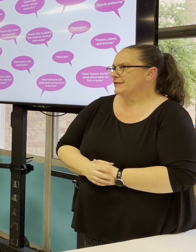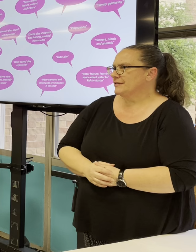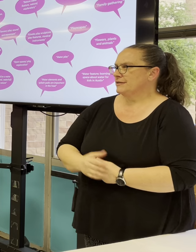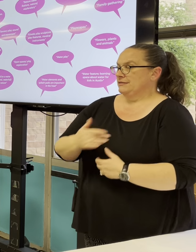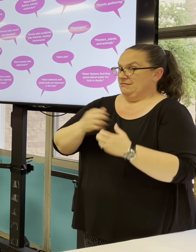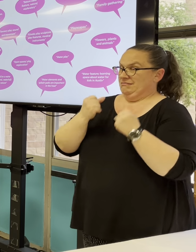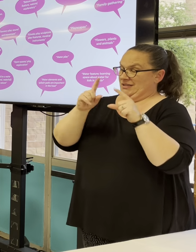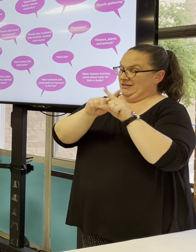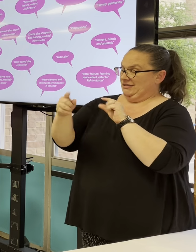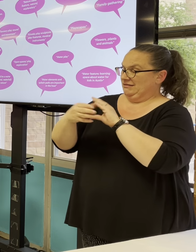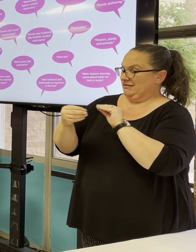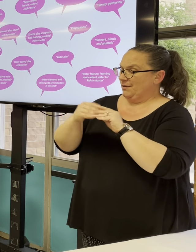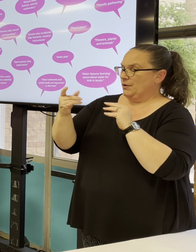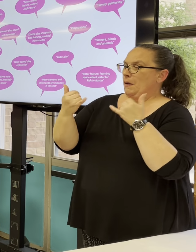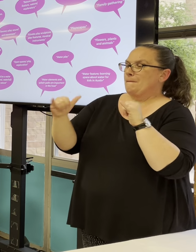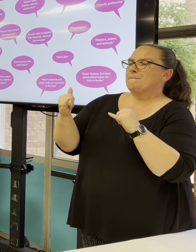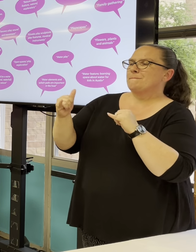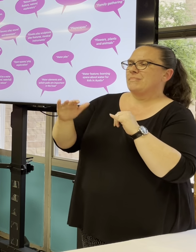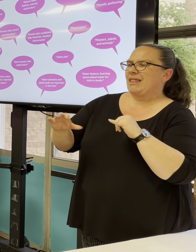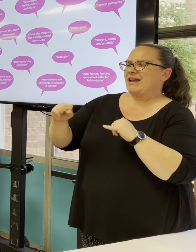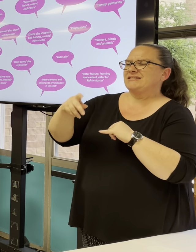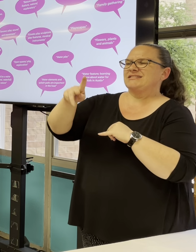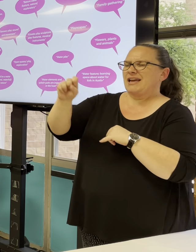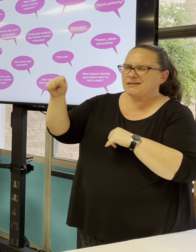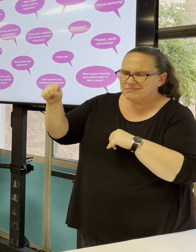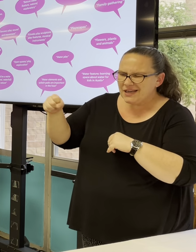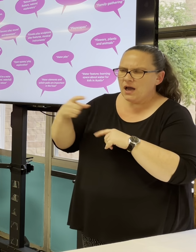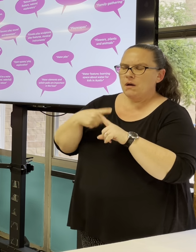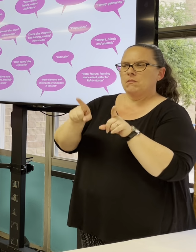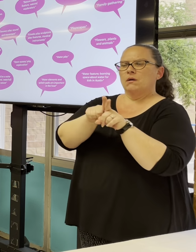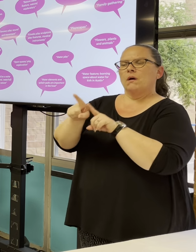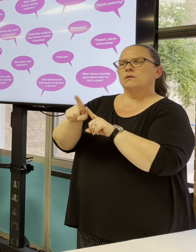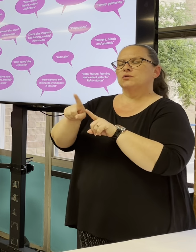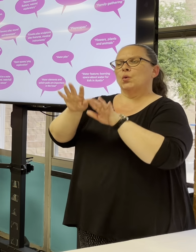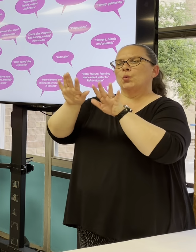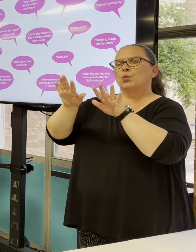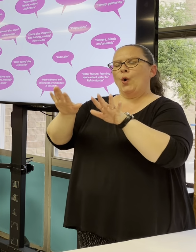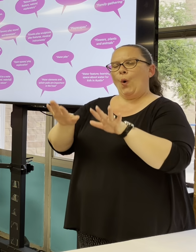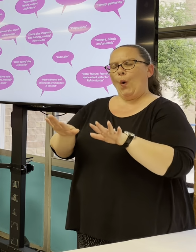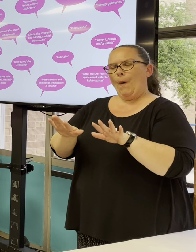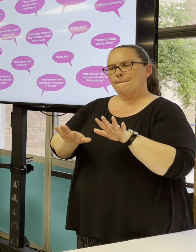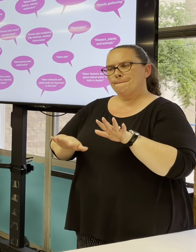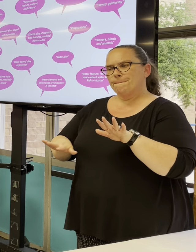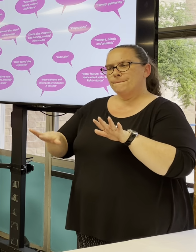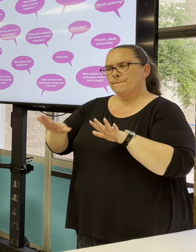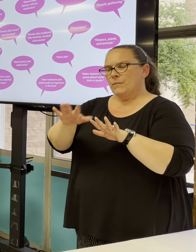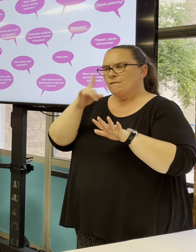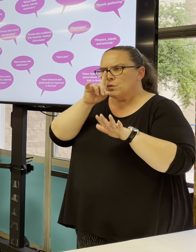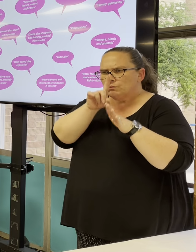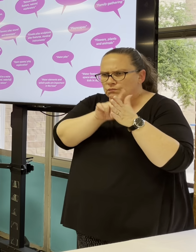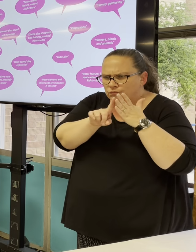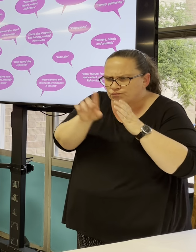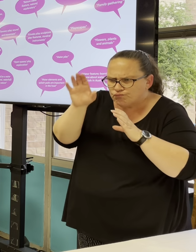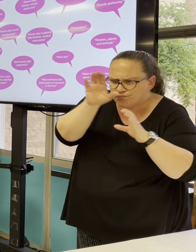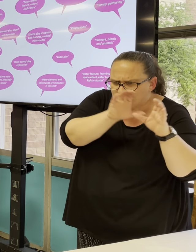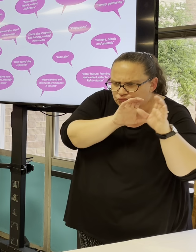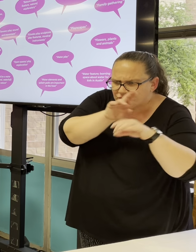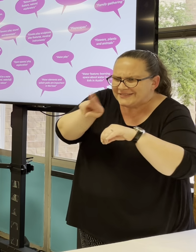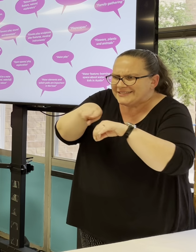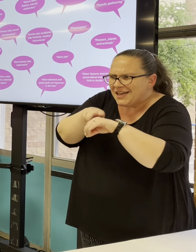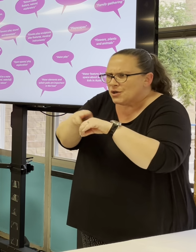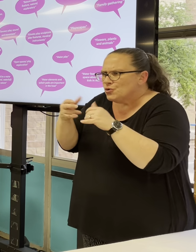many comments here about playscapes, but also things that are calmer for exploration, nature